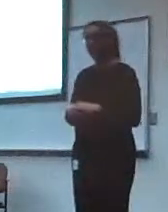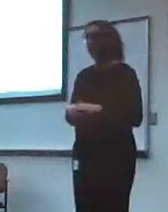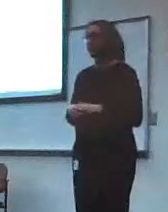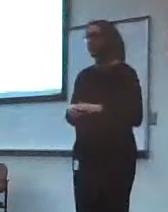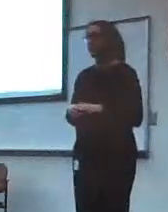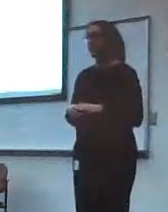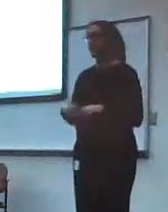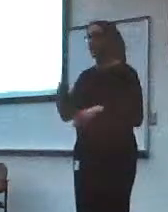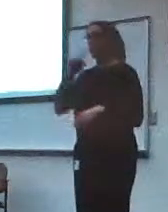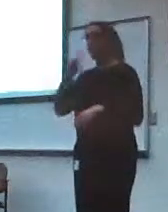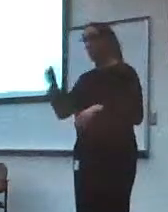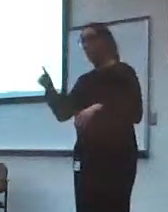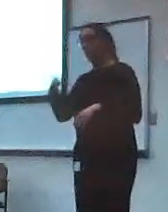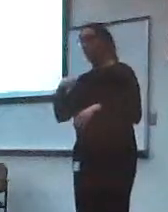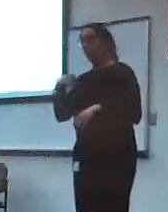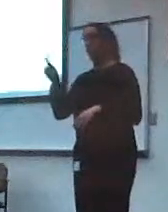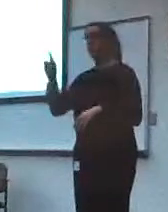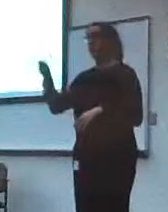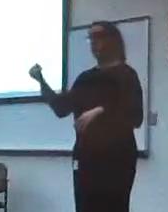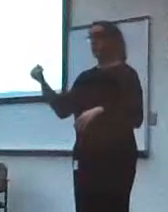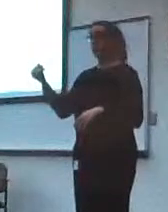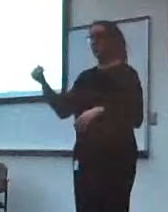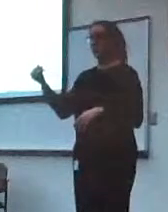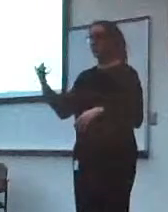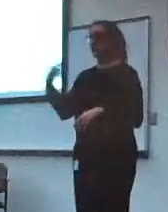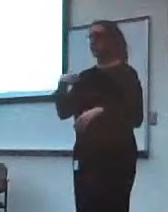And how does that benefit us?